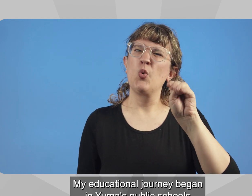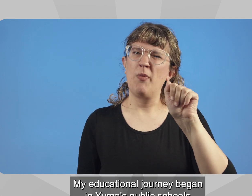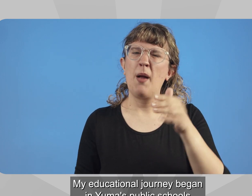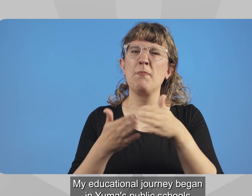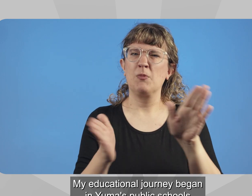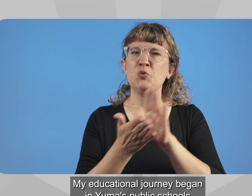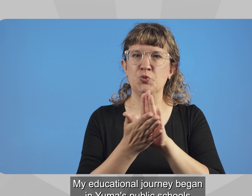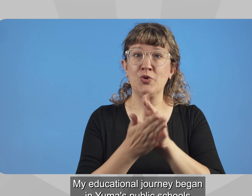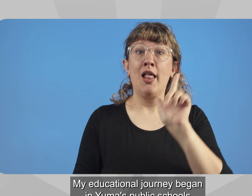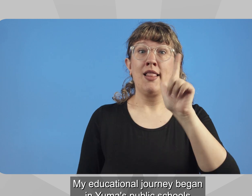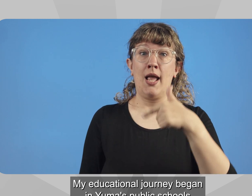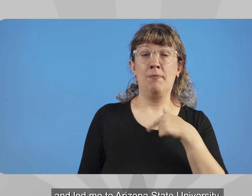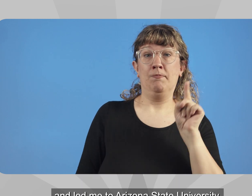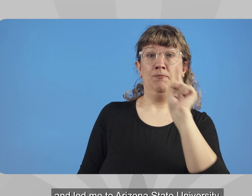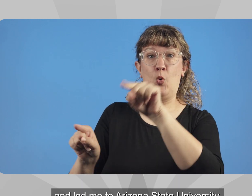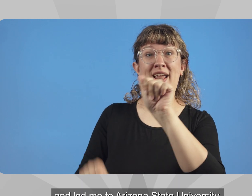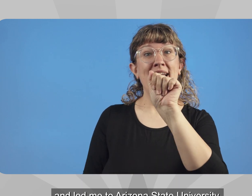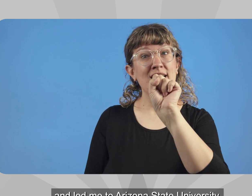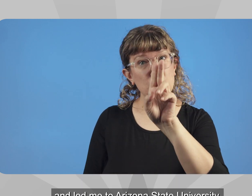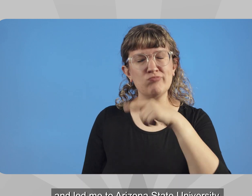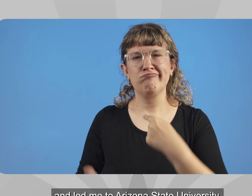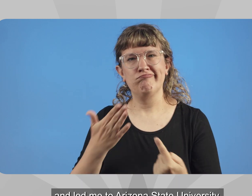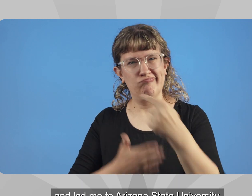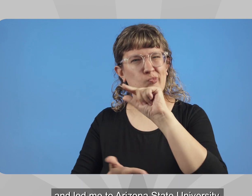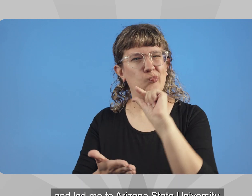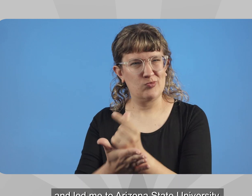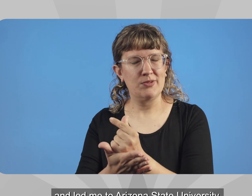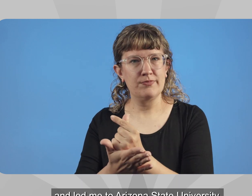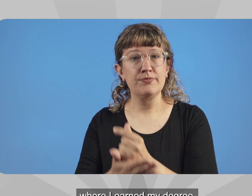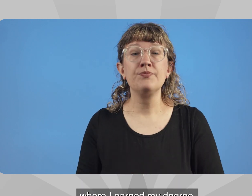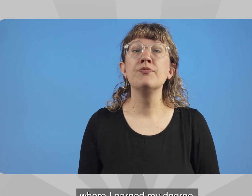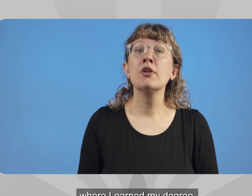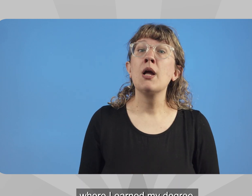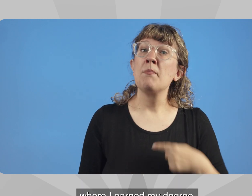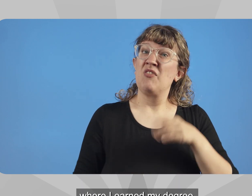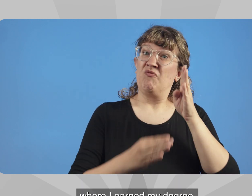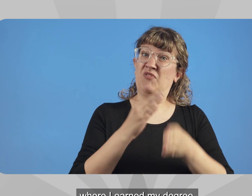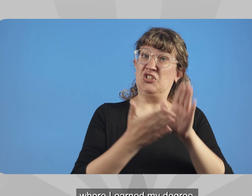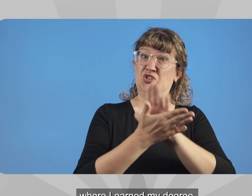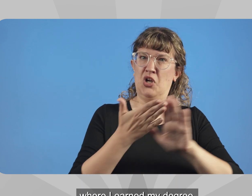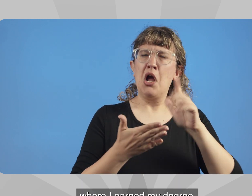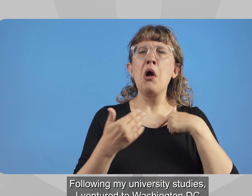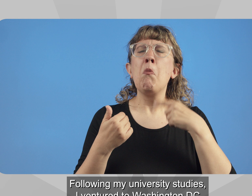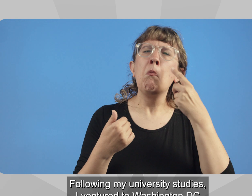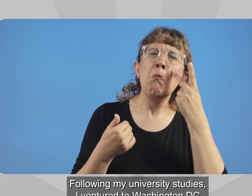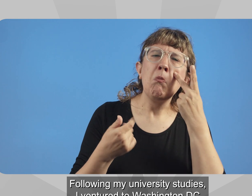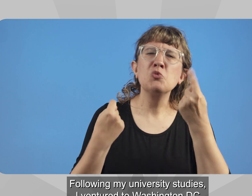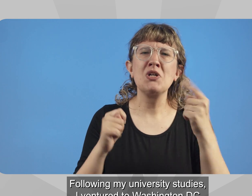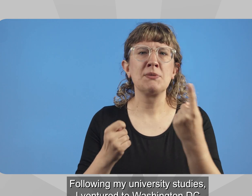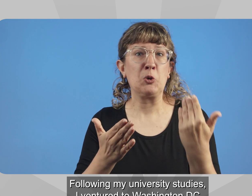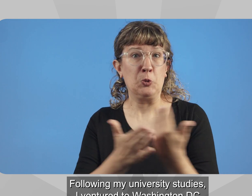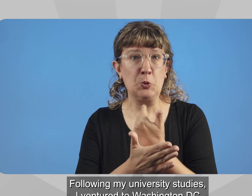journey began in Yuma's public schools and led me to Arizona State University, where I earned my degree. Following